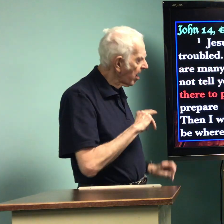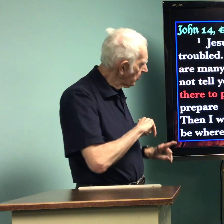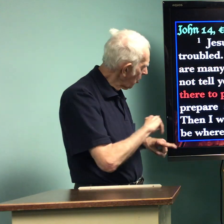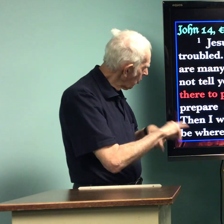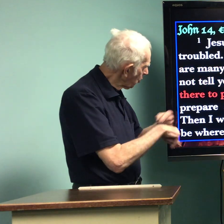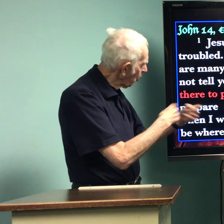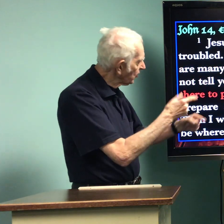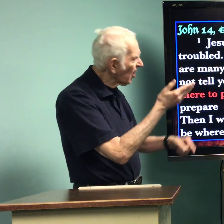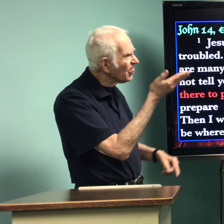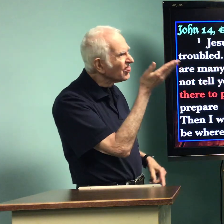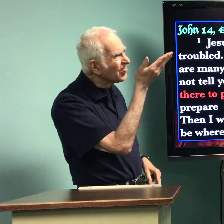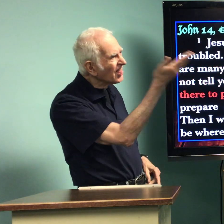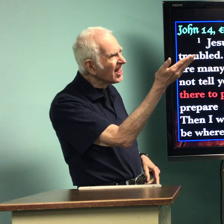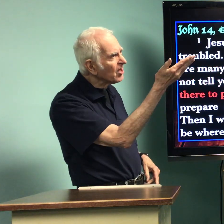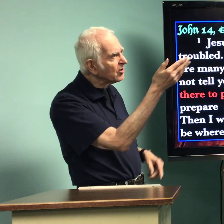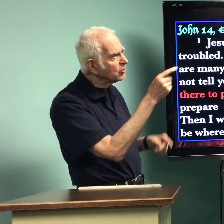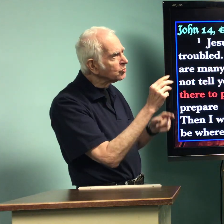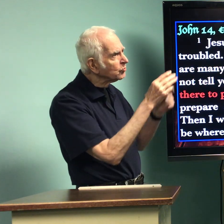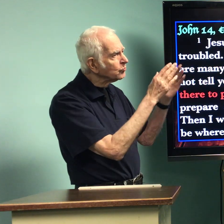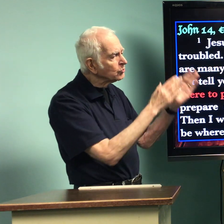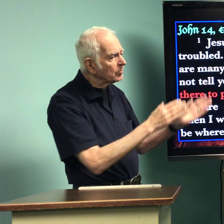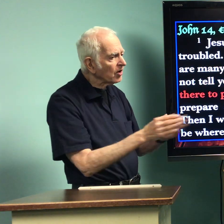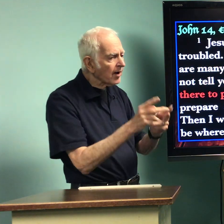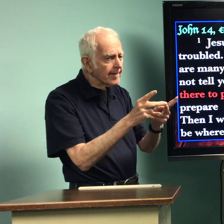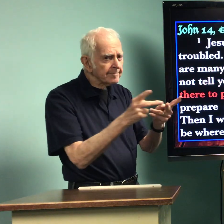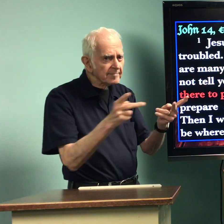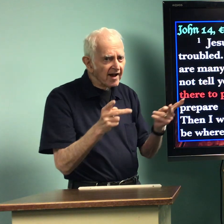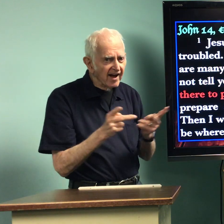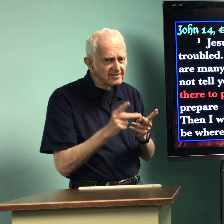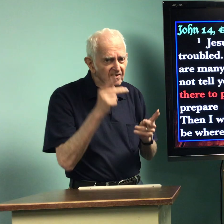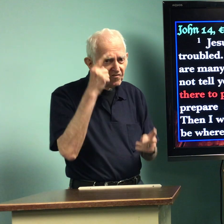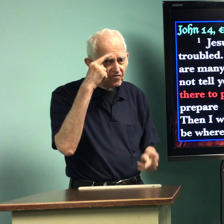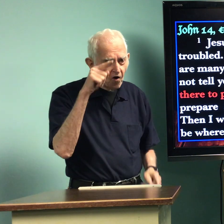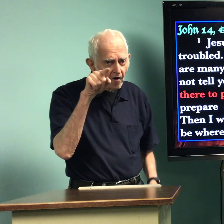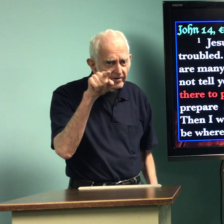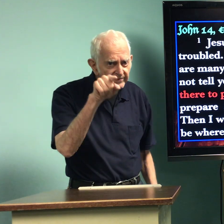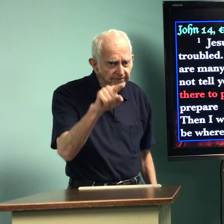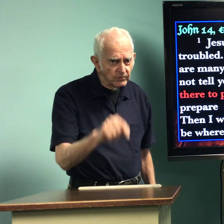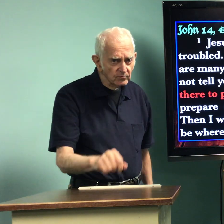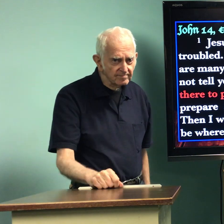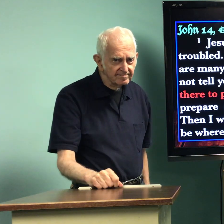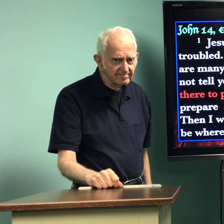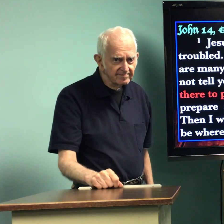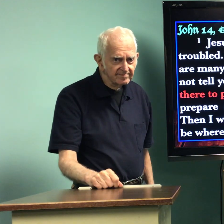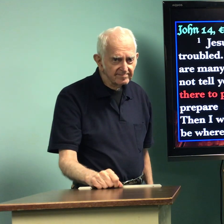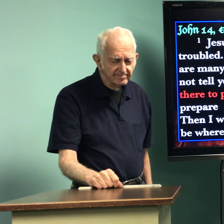"I am going there to prepare a place for you."